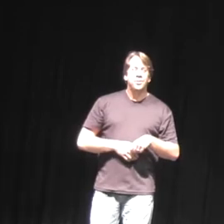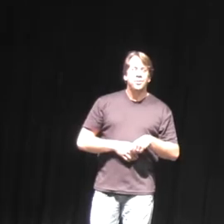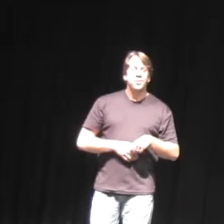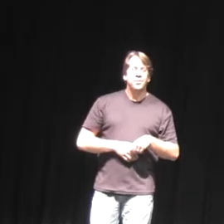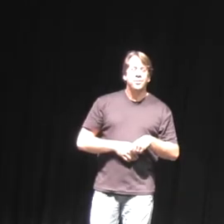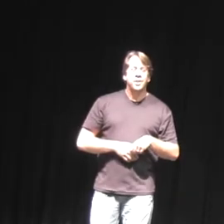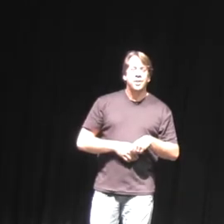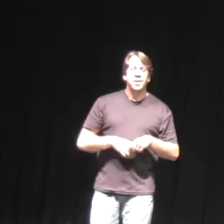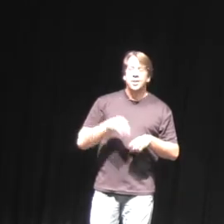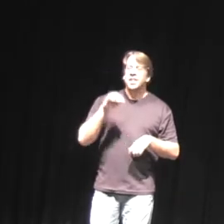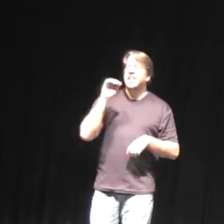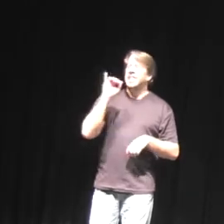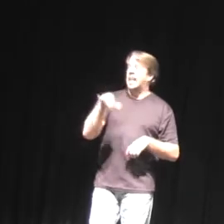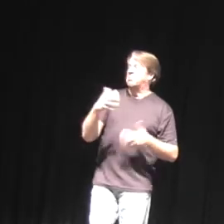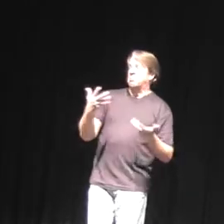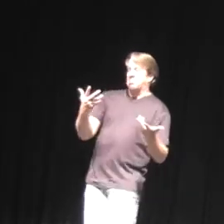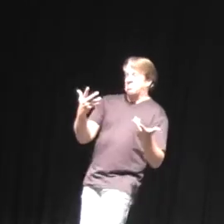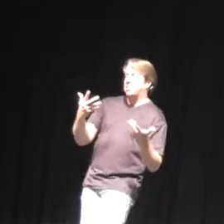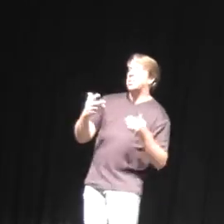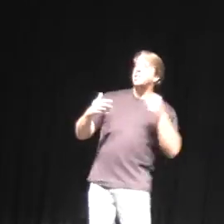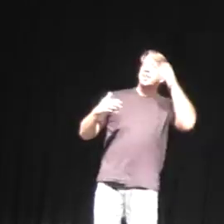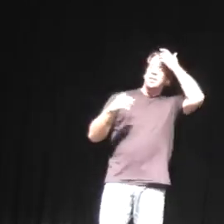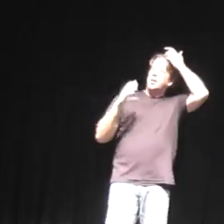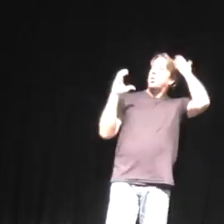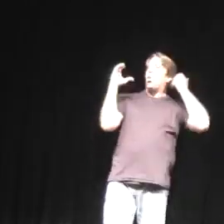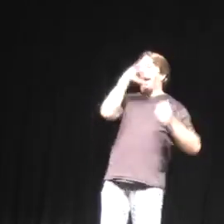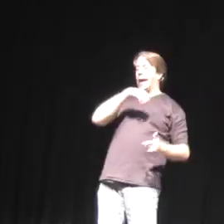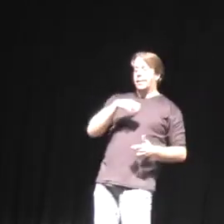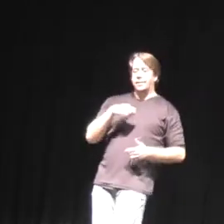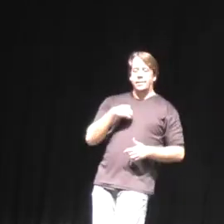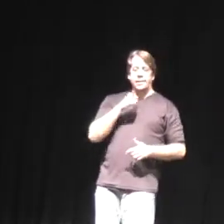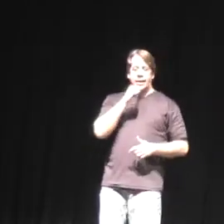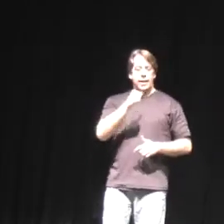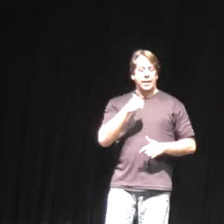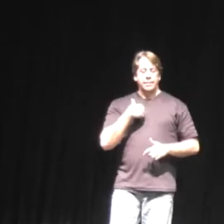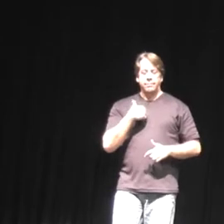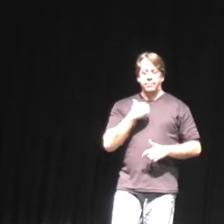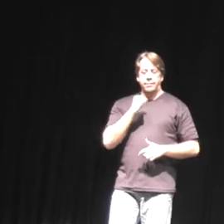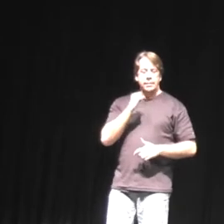Oh! Which is ironic. But anyway, seriously,